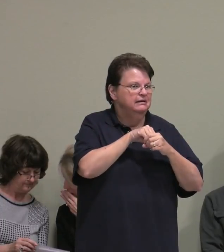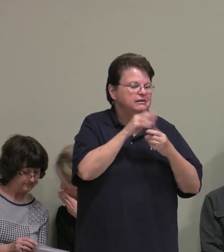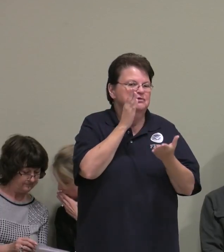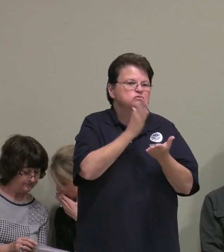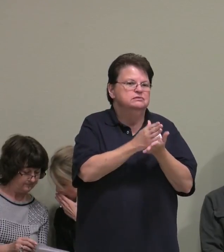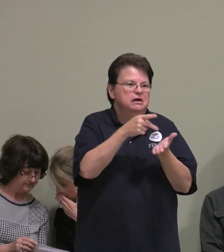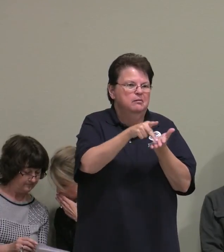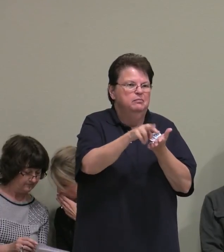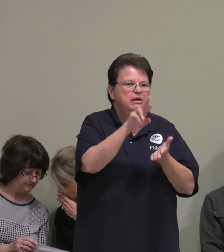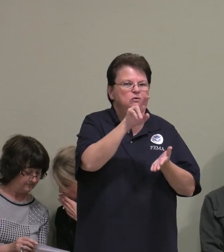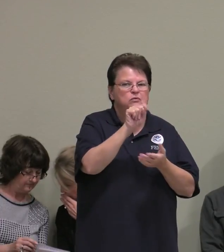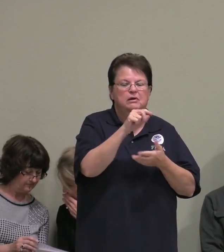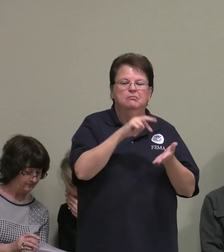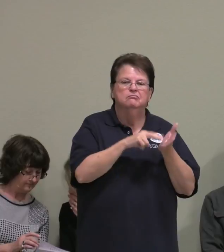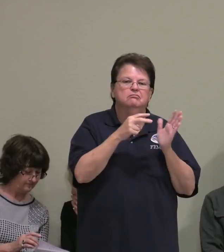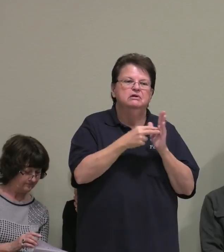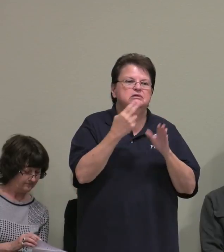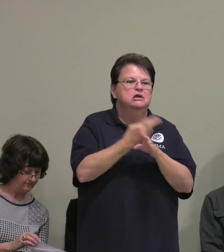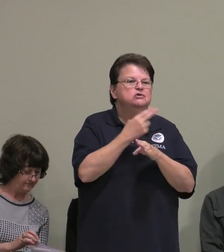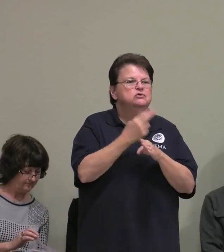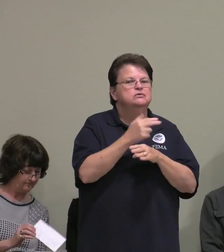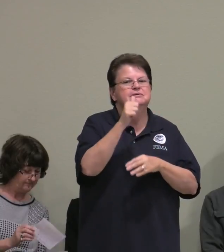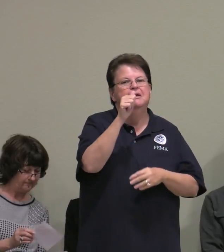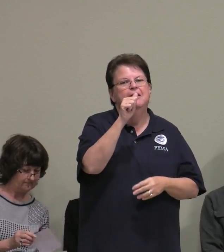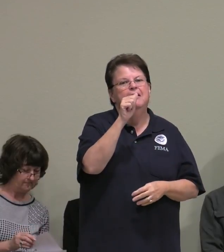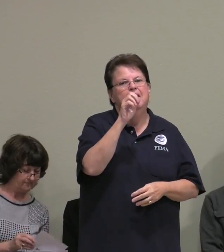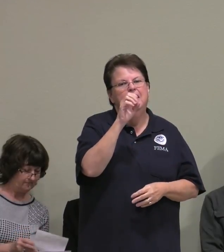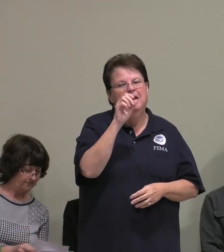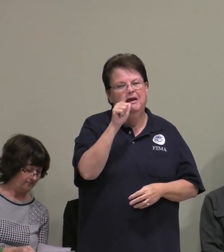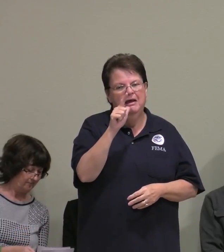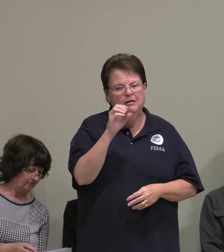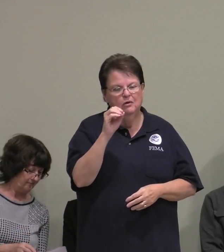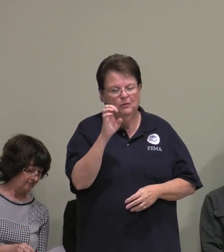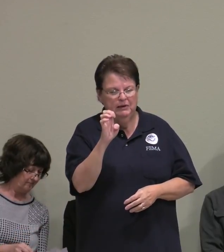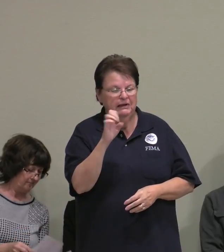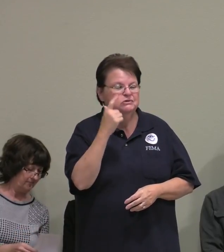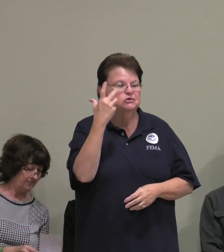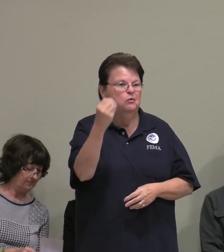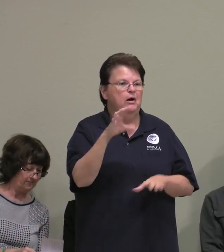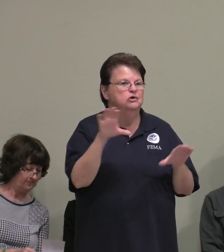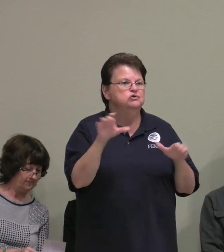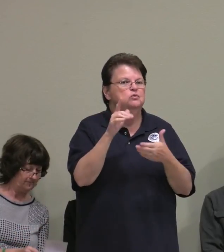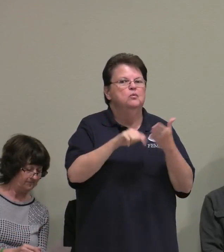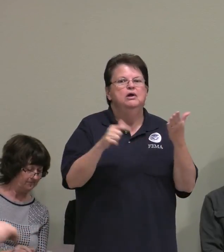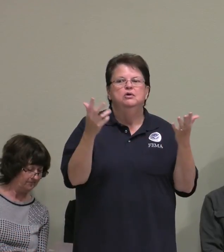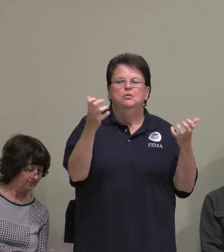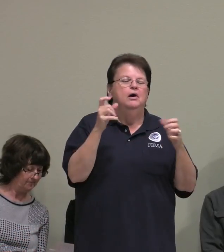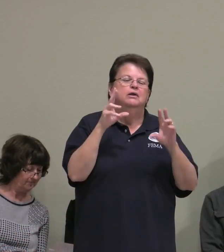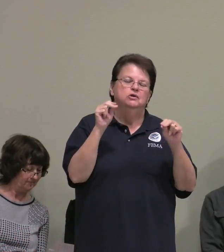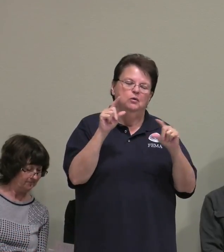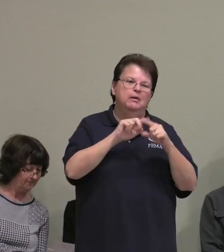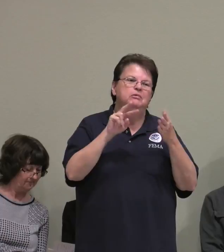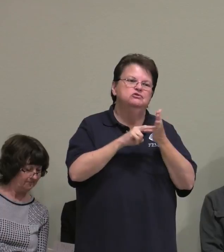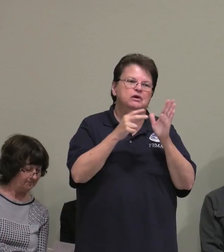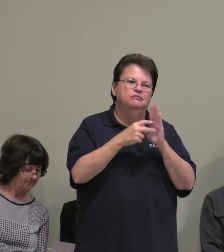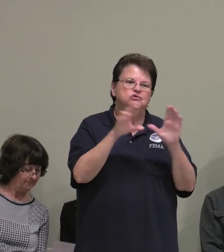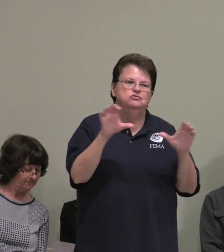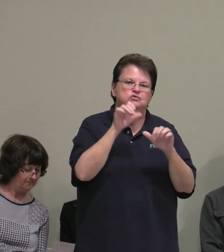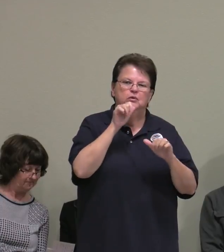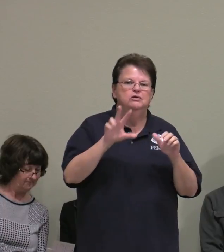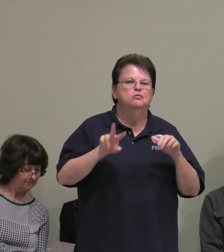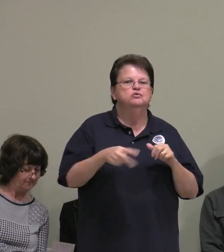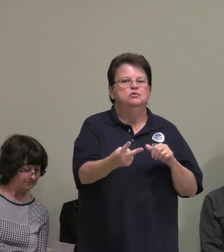paying rent. That doesn't mean you can use ALE to go do other stuff with. You've got to use it for what it's designed for so we don't have a duplication of benefits.